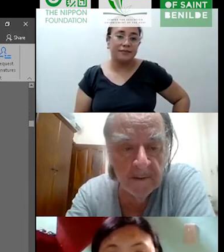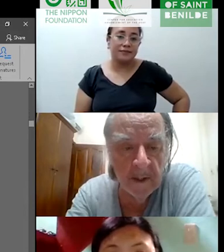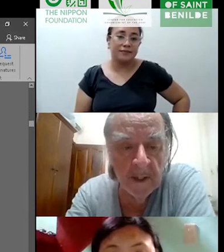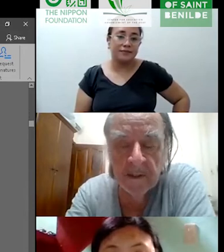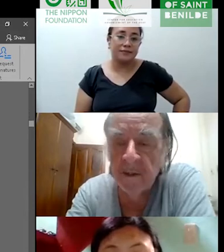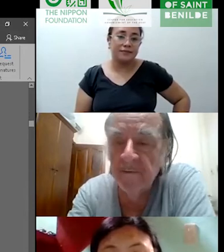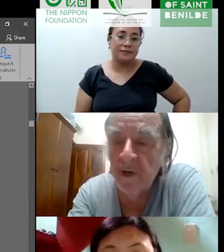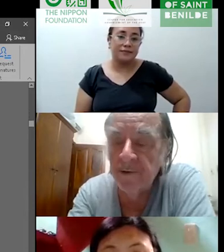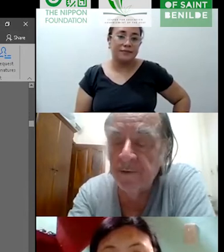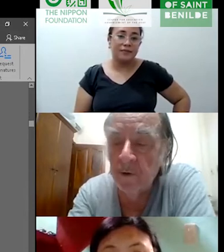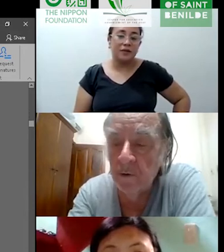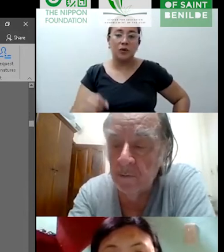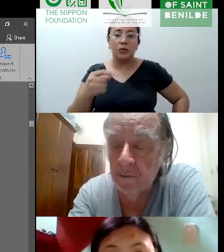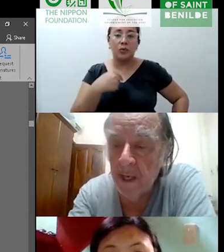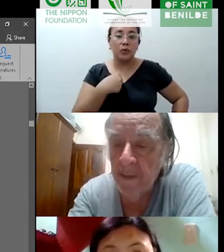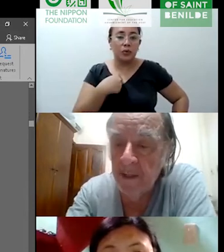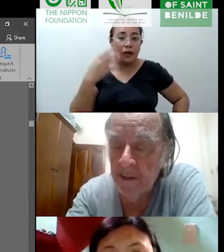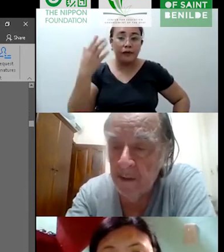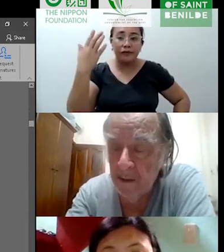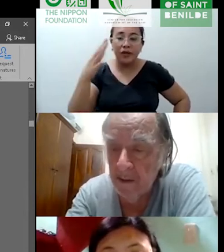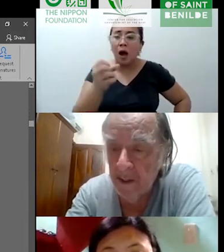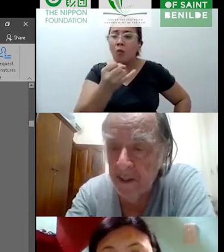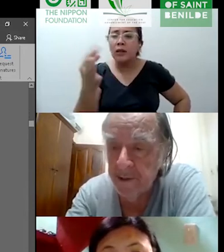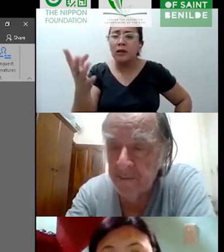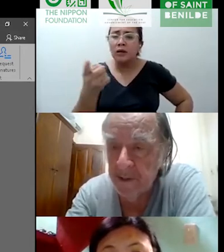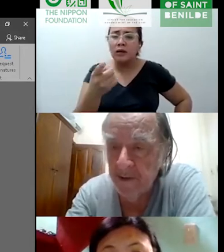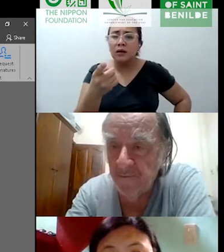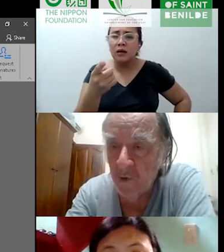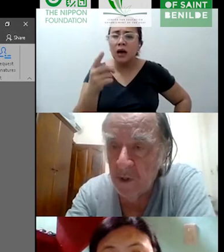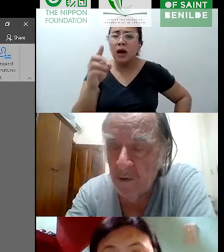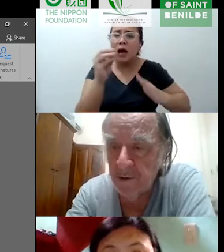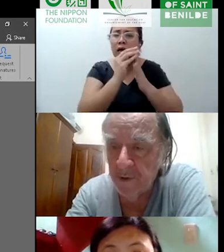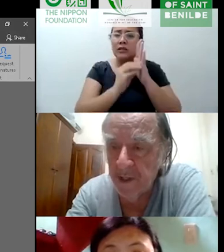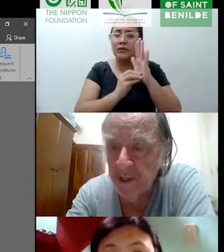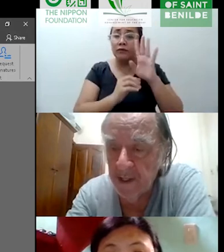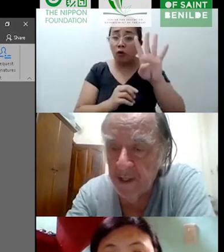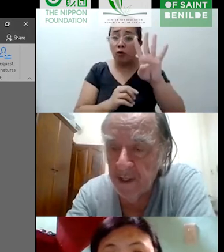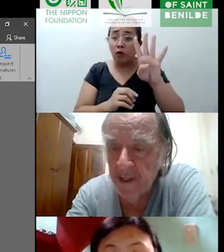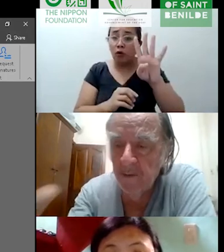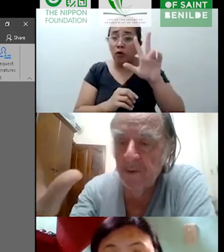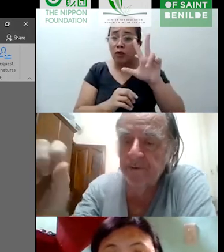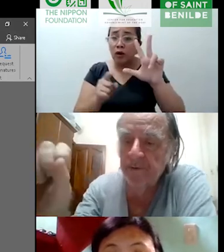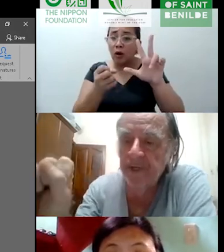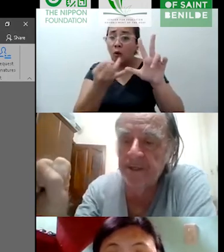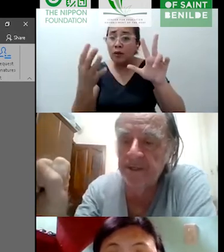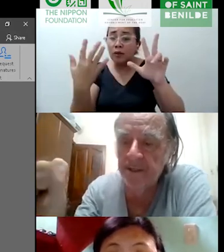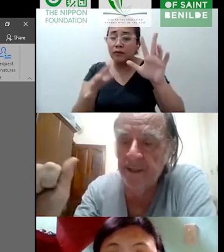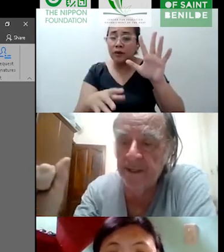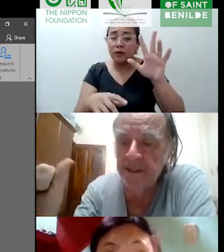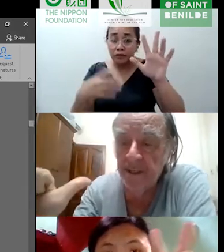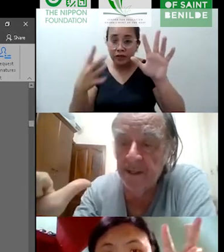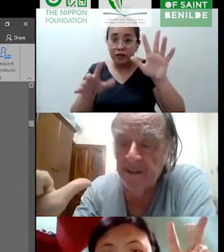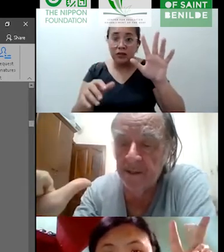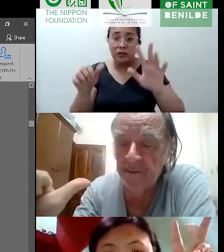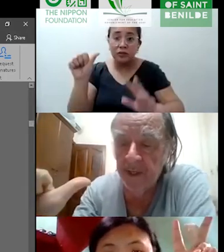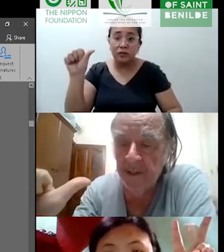Okay. So you've gone through how many hand shapes now? 4 or 3? Went through this and